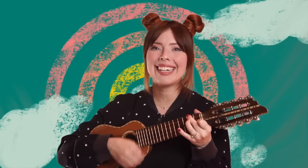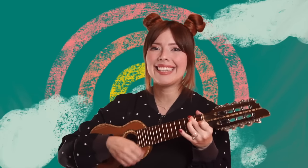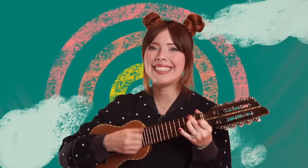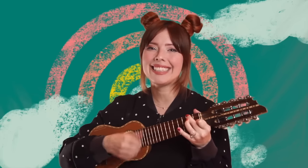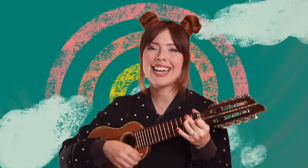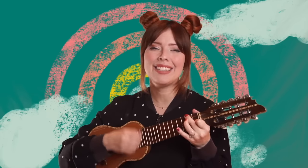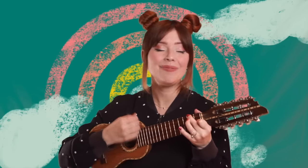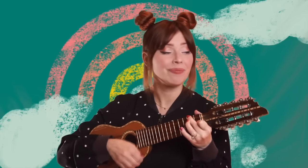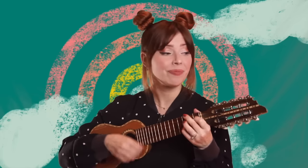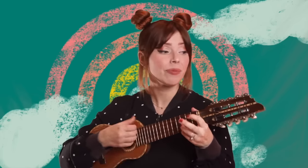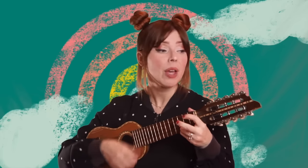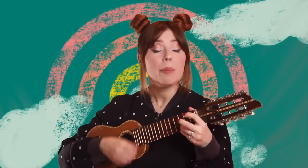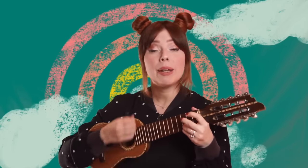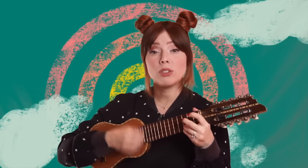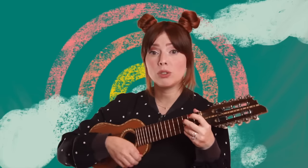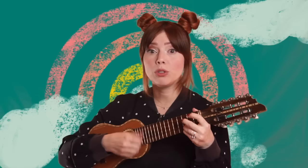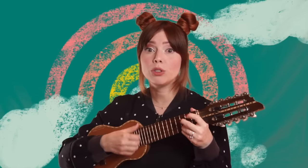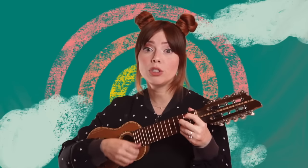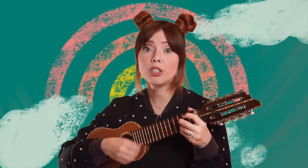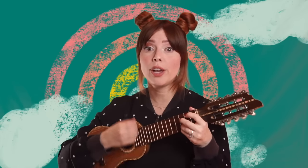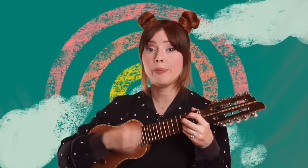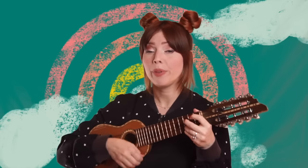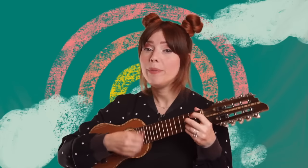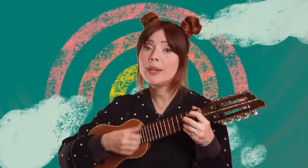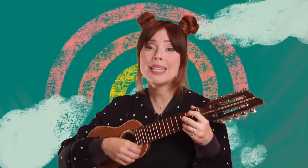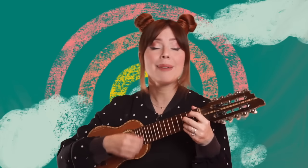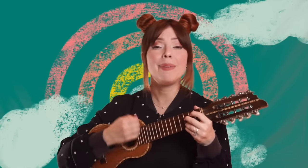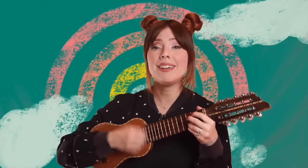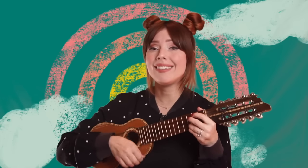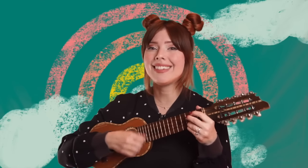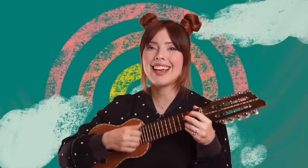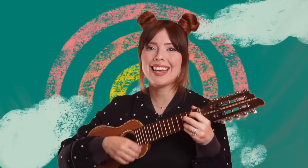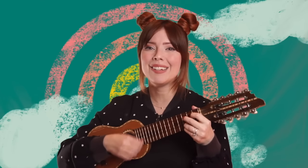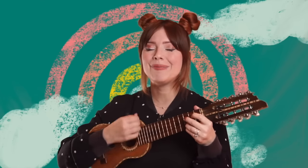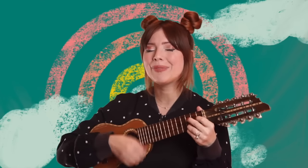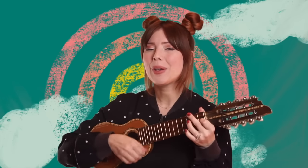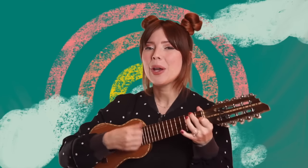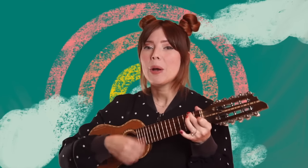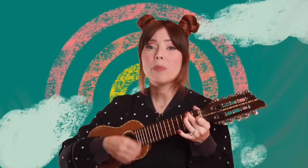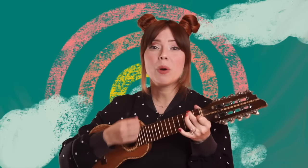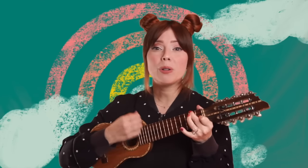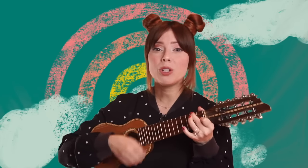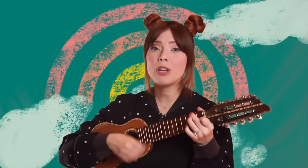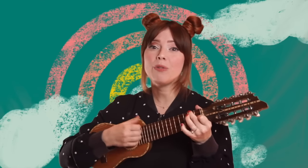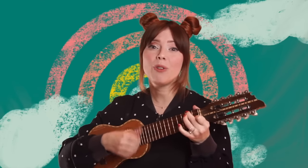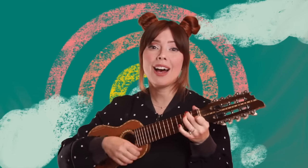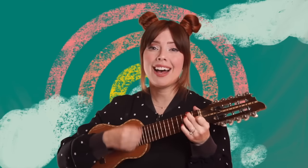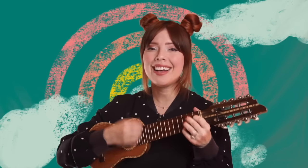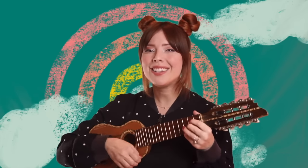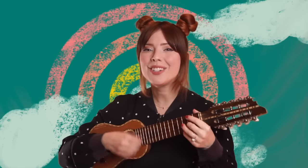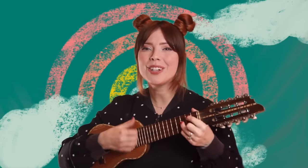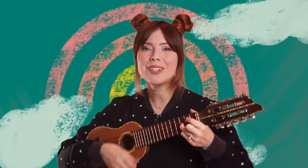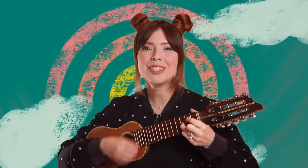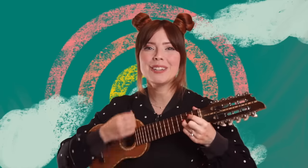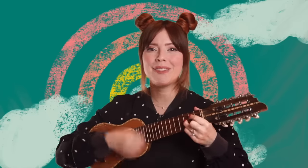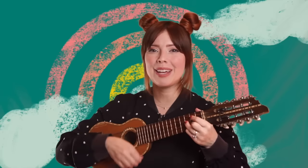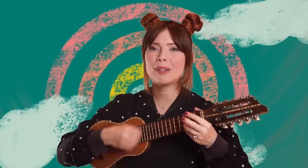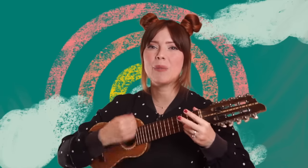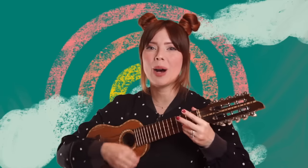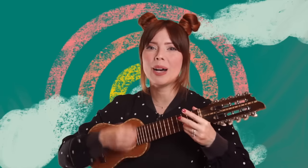Z. Maintenant je sais mes ABC. Prochaine fois, chante avec moi.